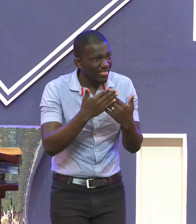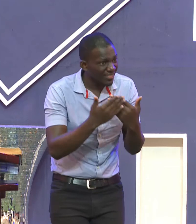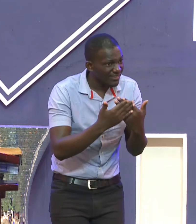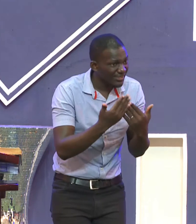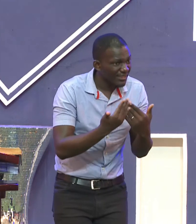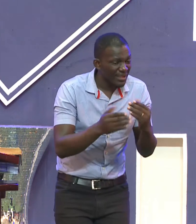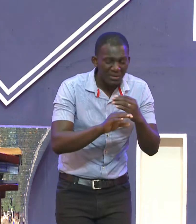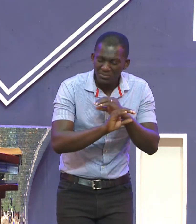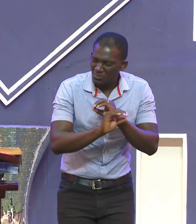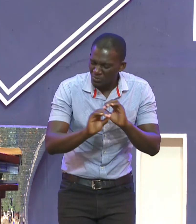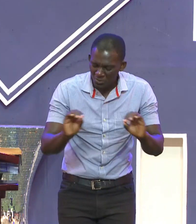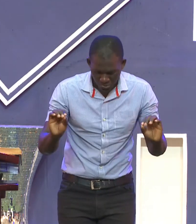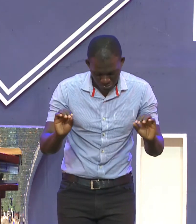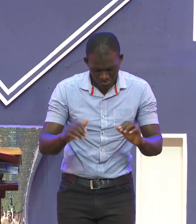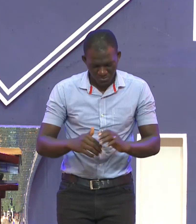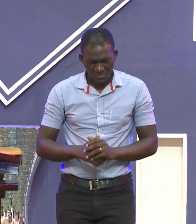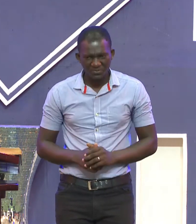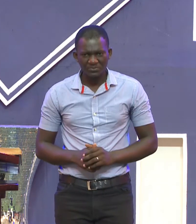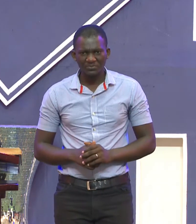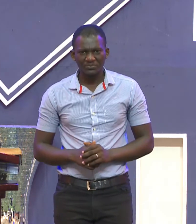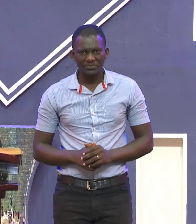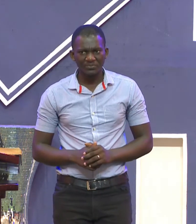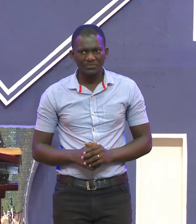whereby our attention is so much down.